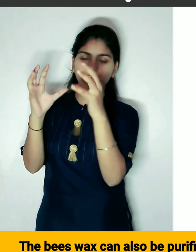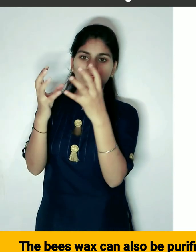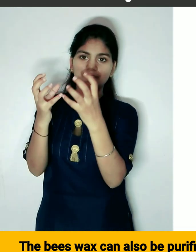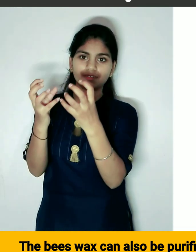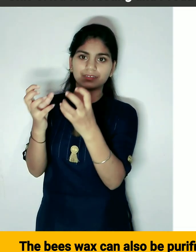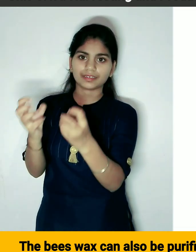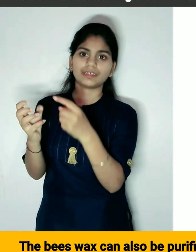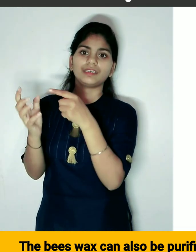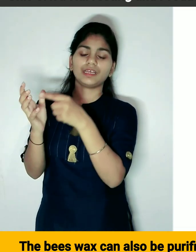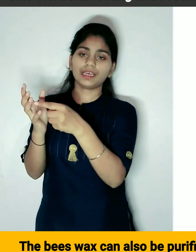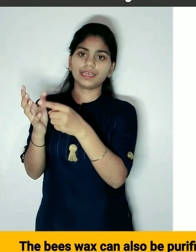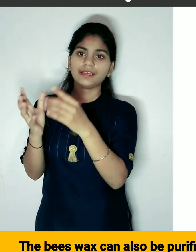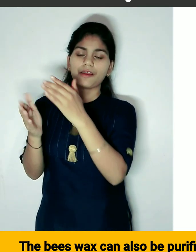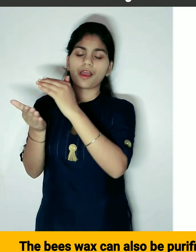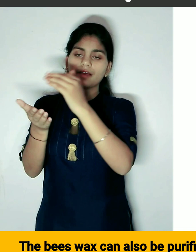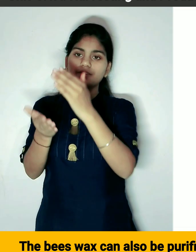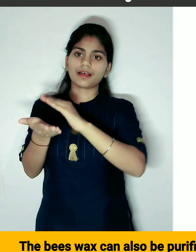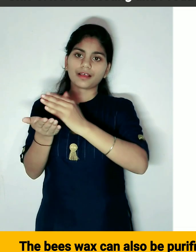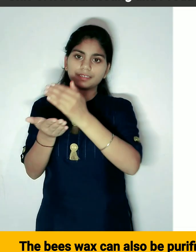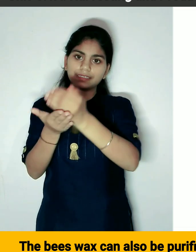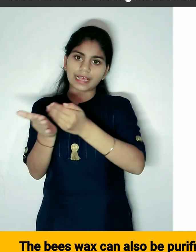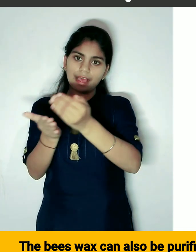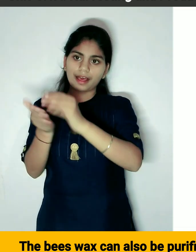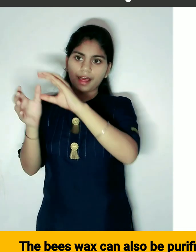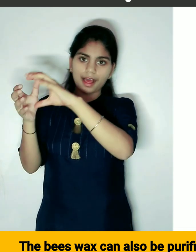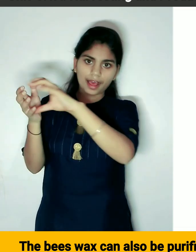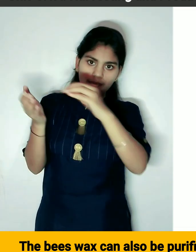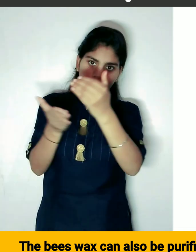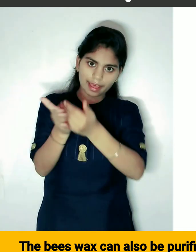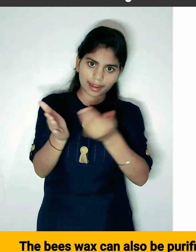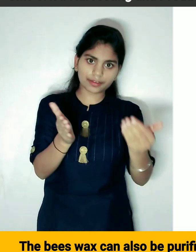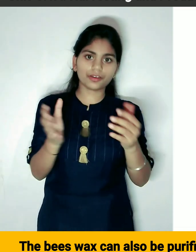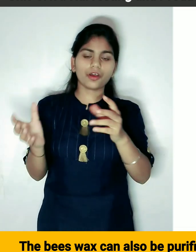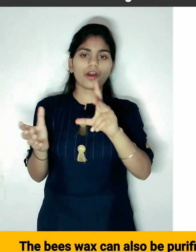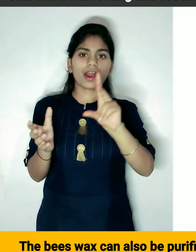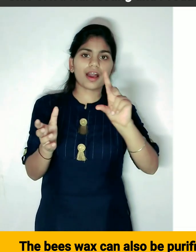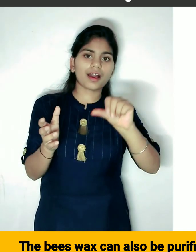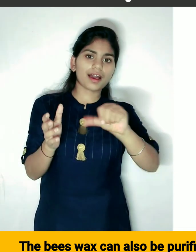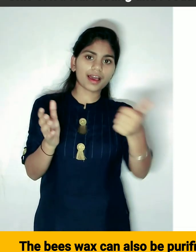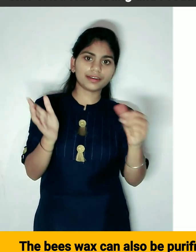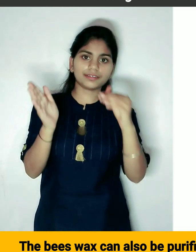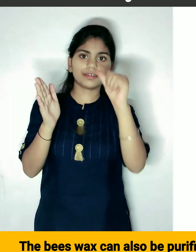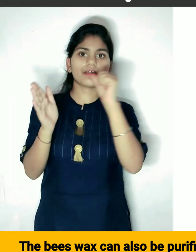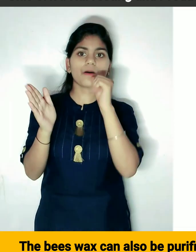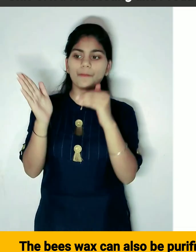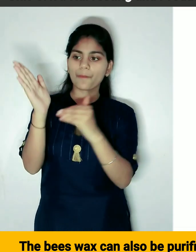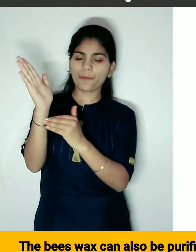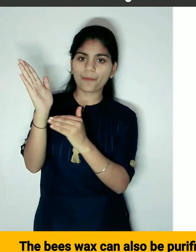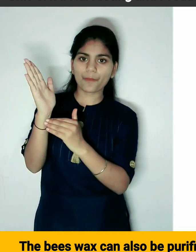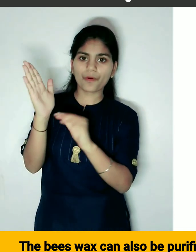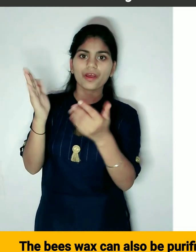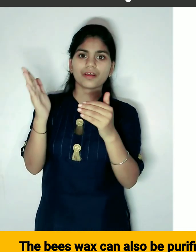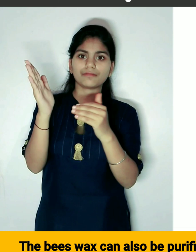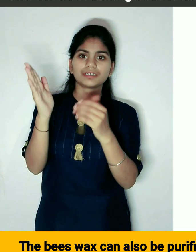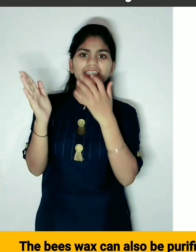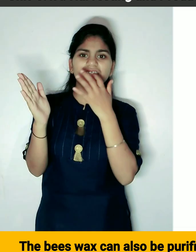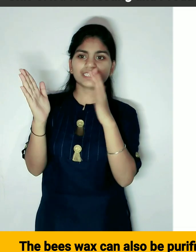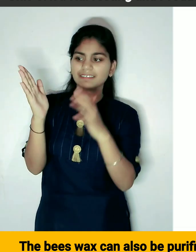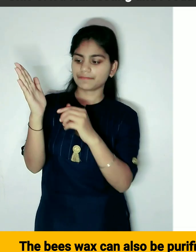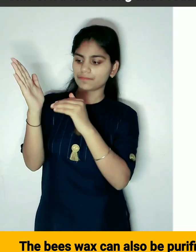The beeswax can also be purified by melting it indirectly through